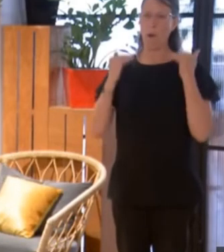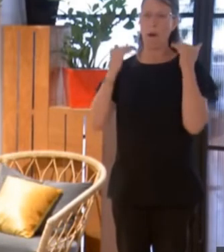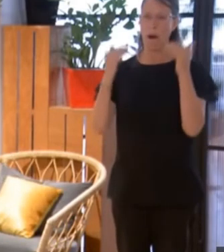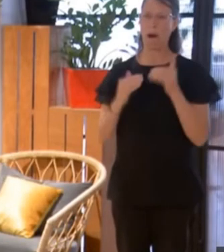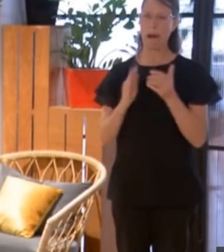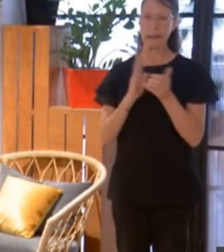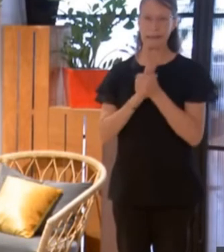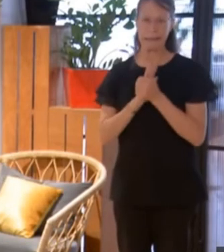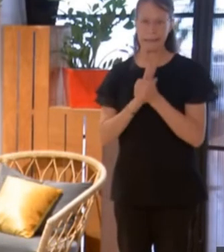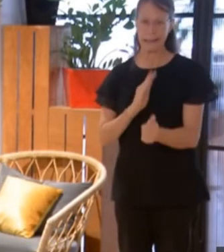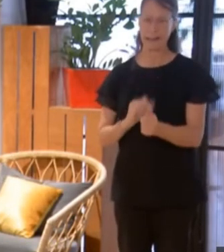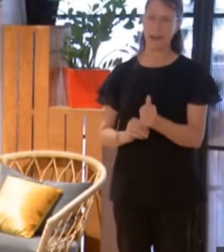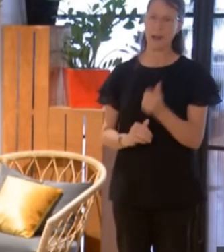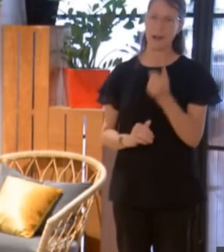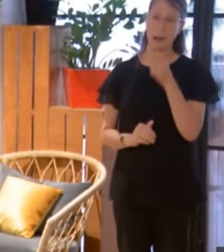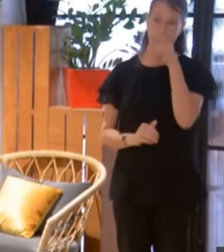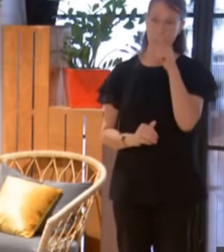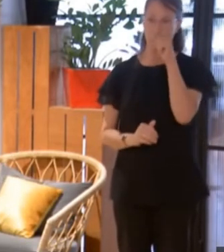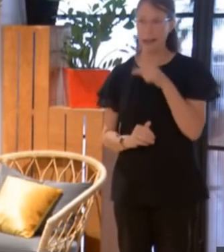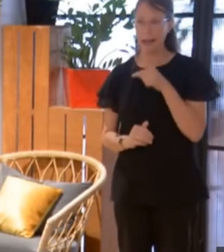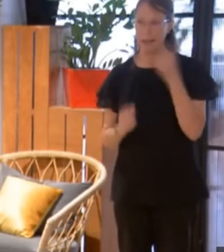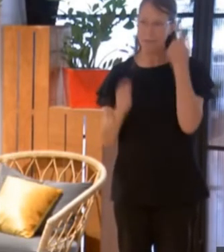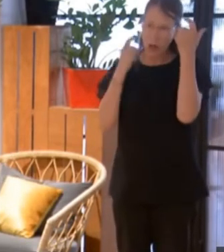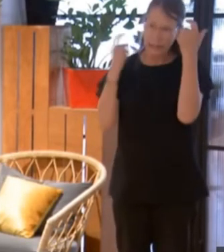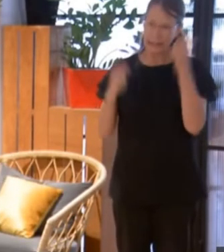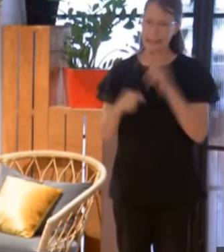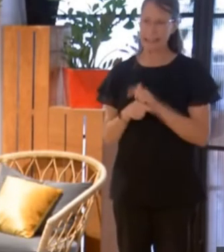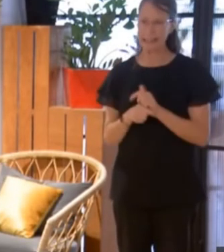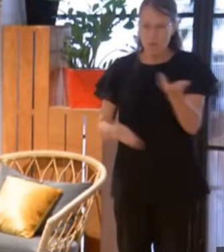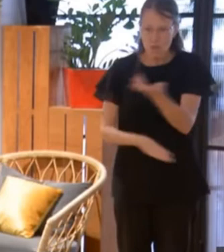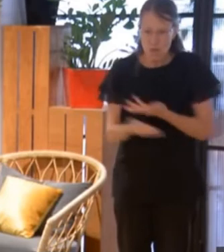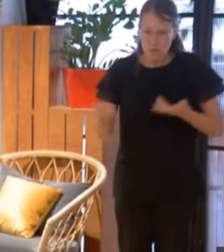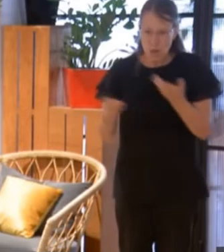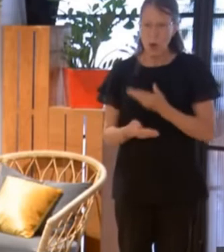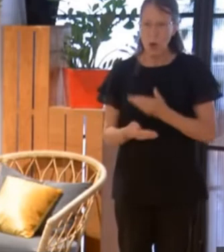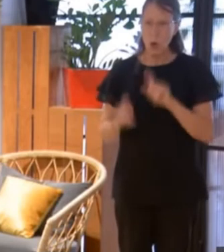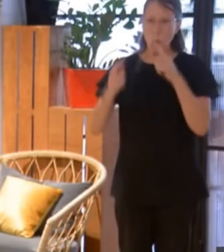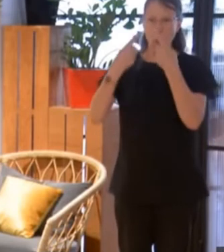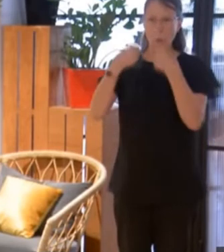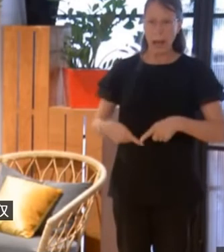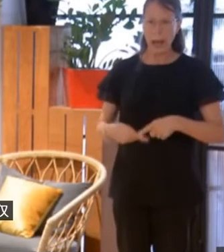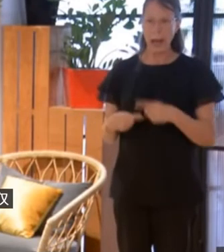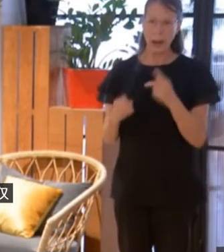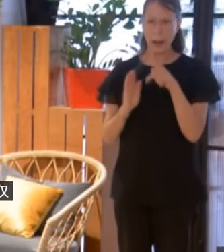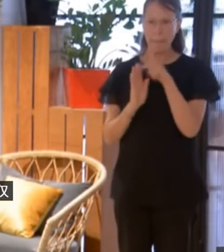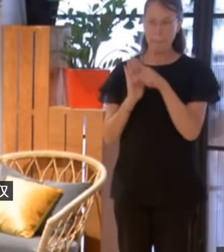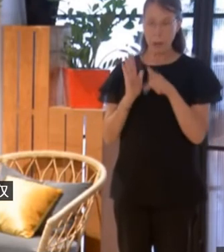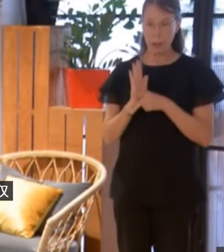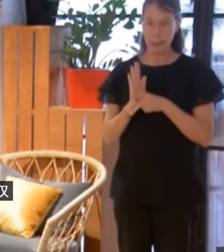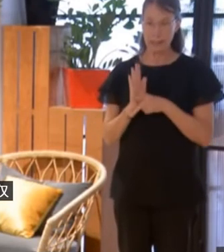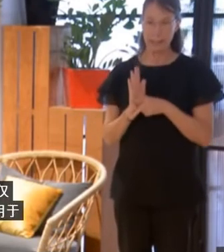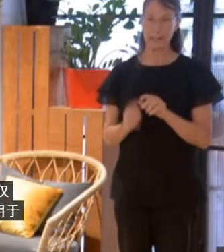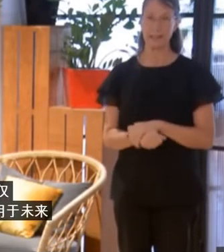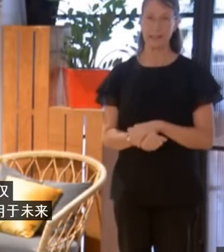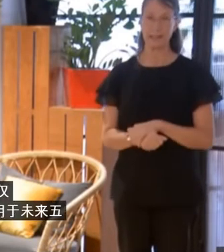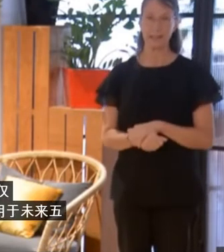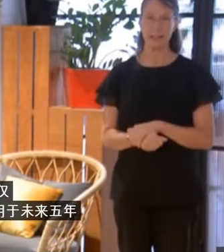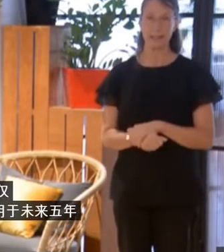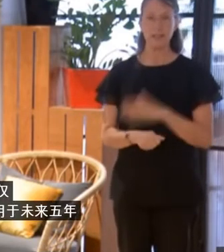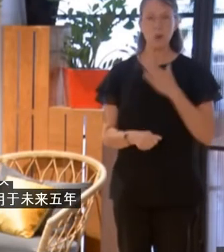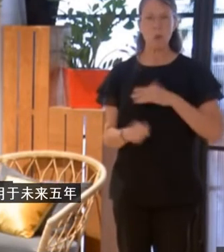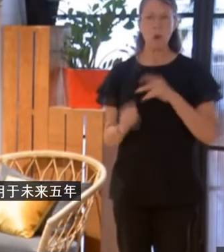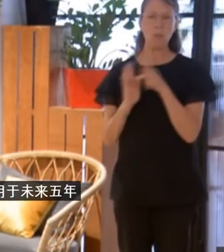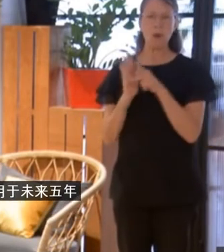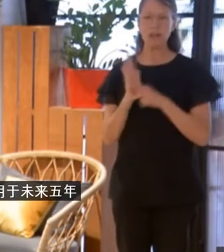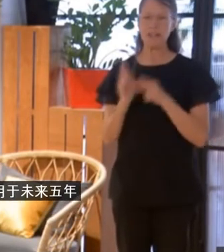to deliver those suggestions, deliver those ideas, and deliver those policy platforms, not only for today, but for the next